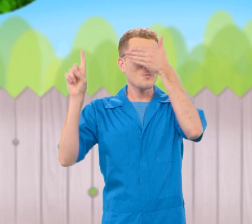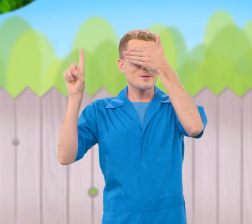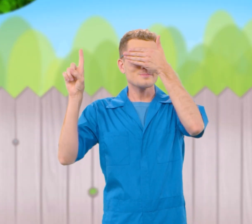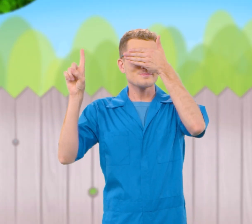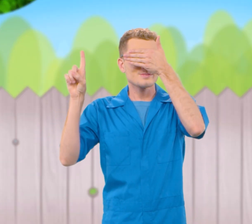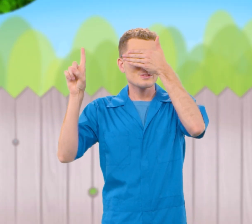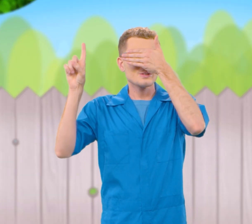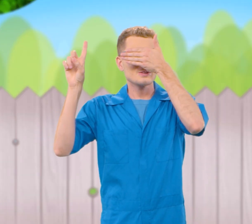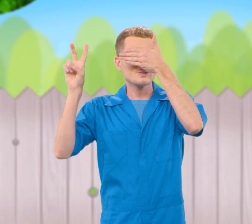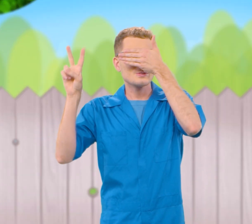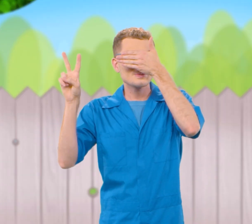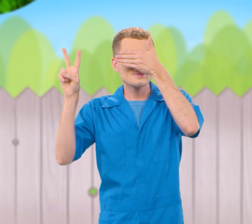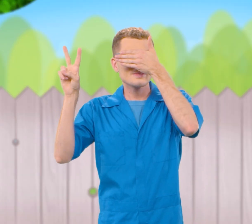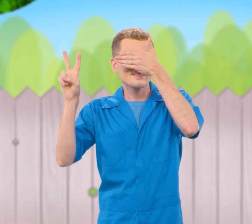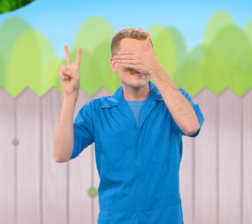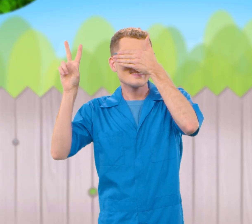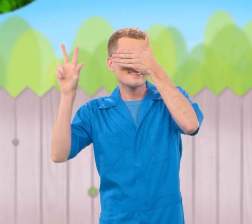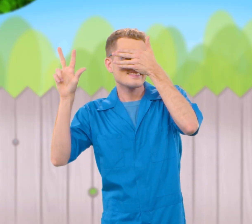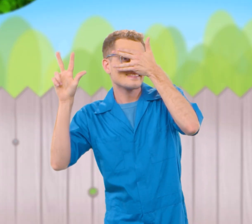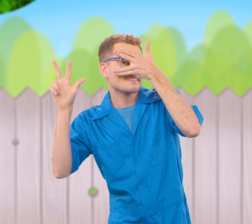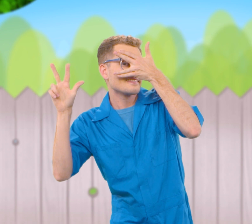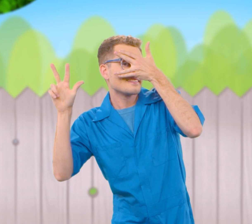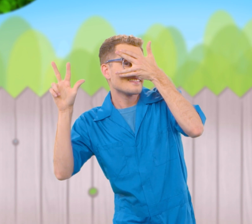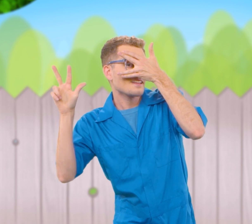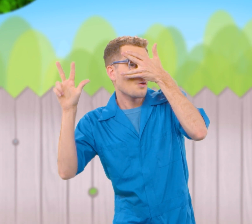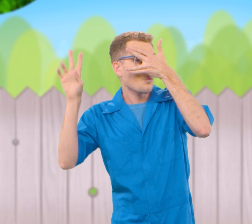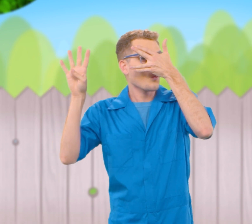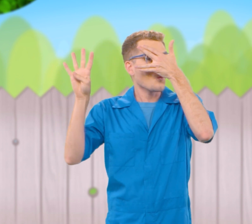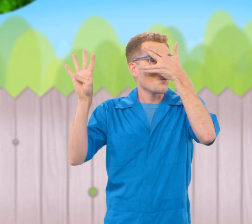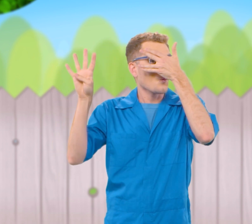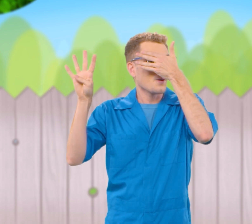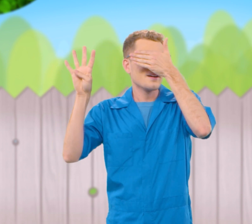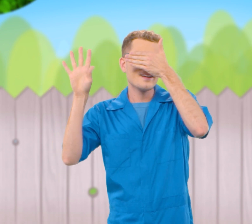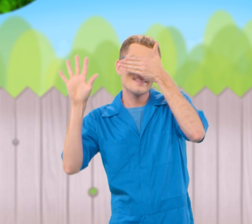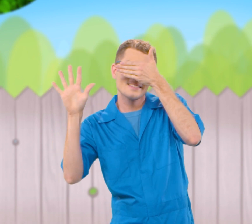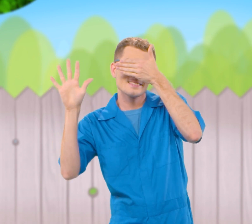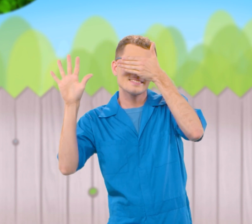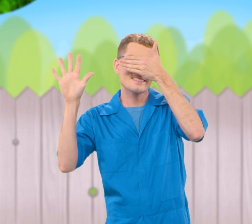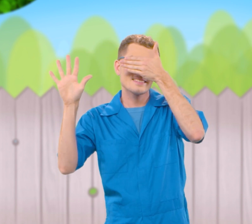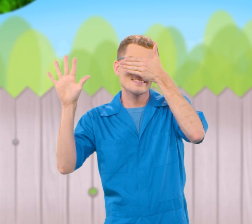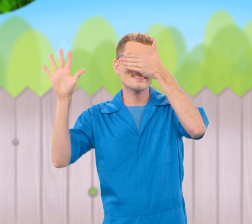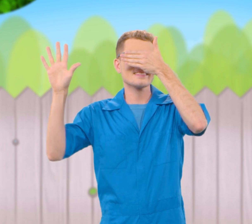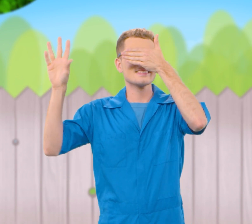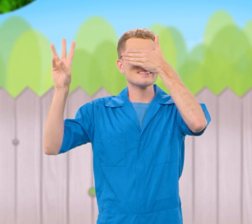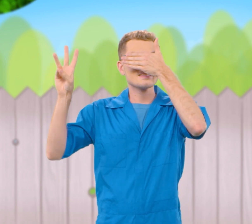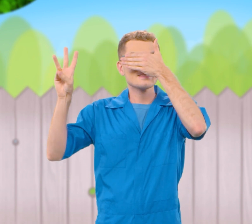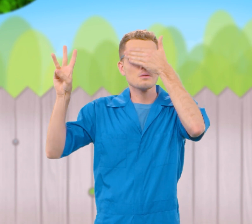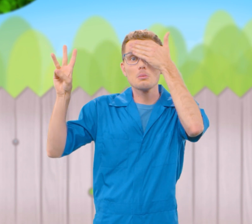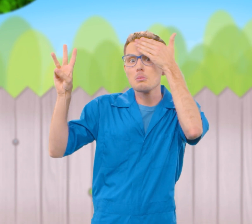One, two, three, four, five,